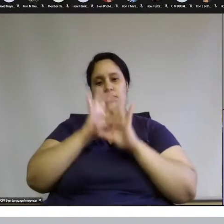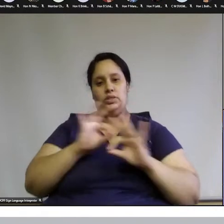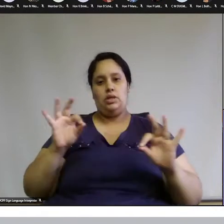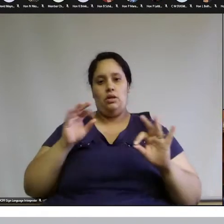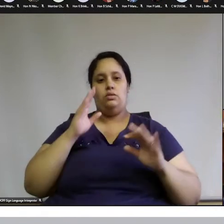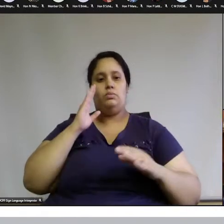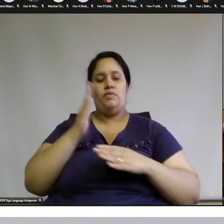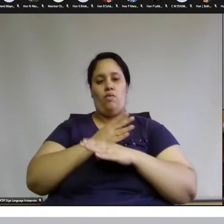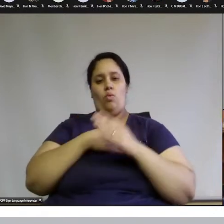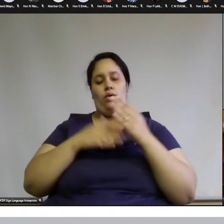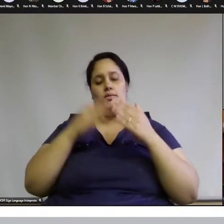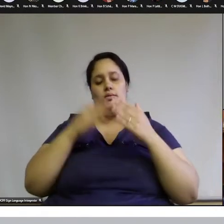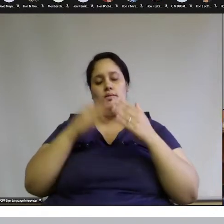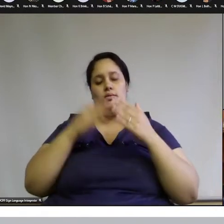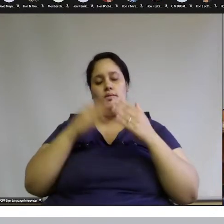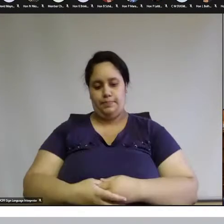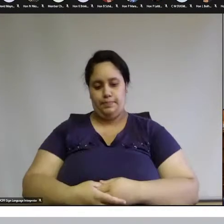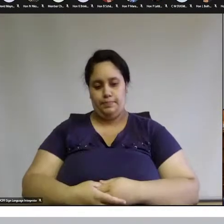adjourn.